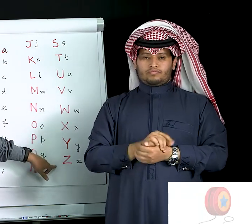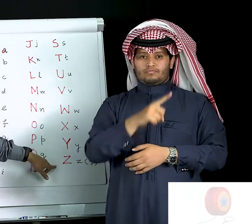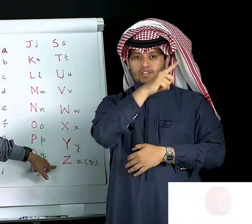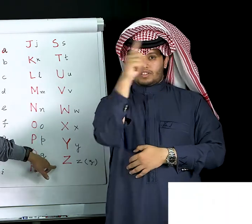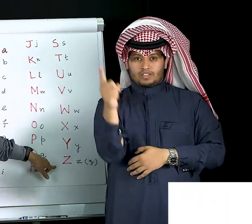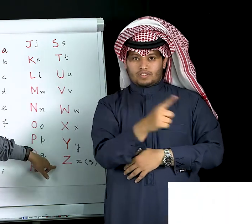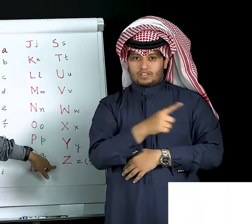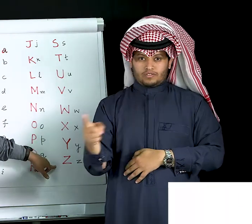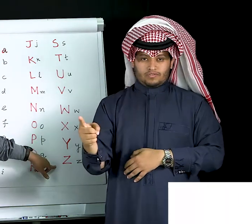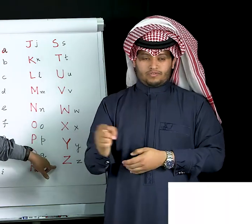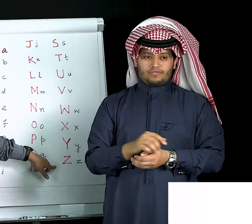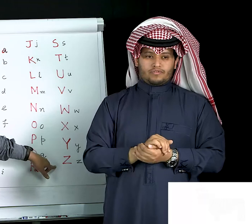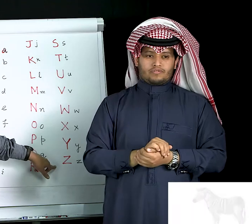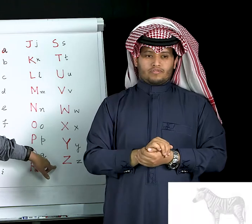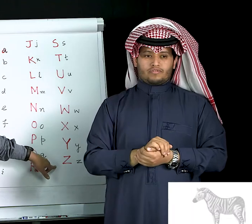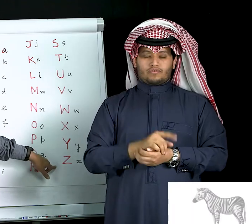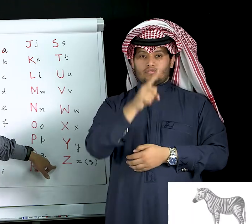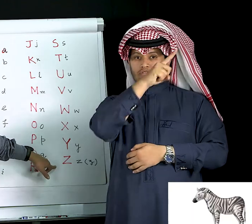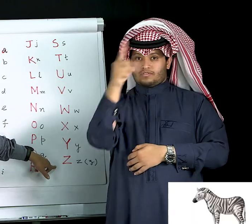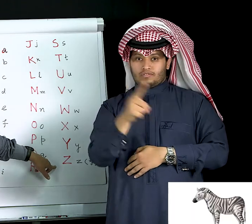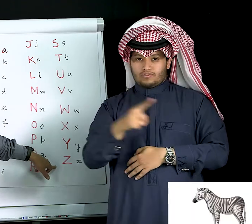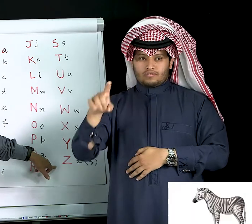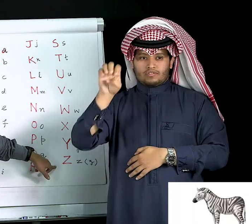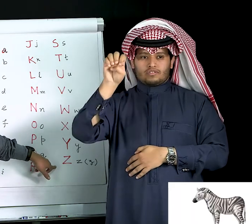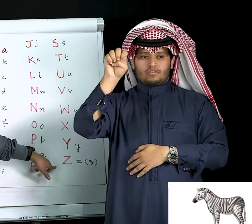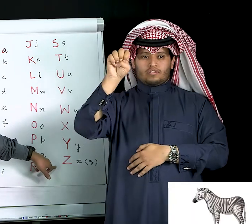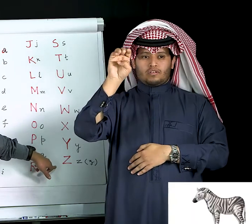Z for zebra.